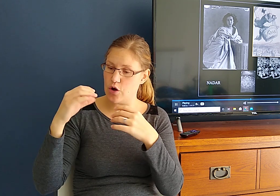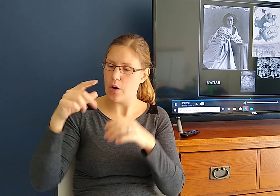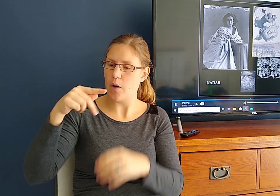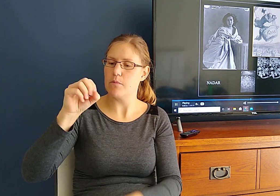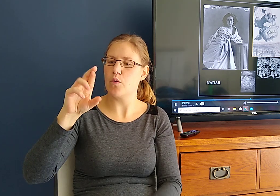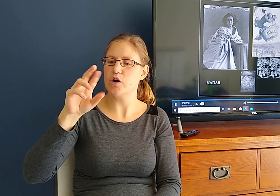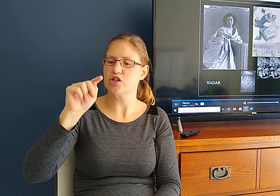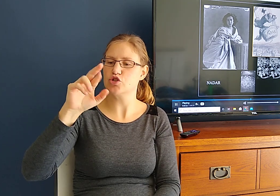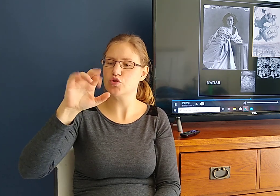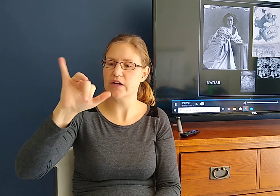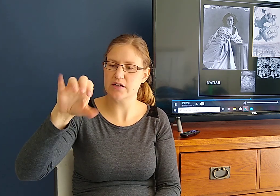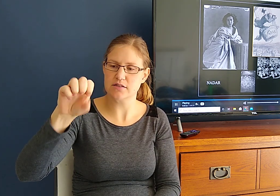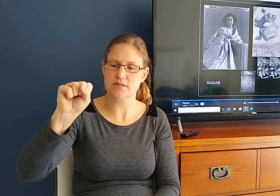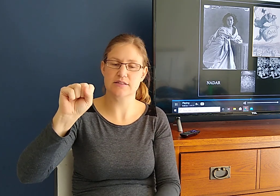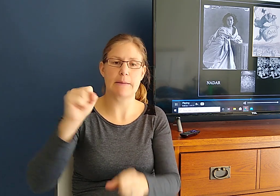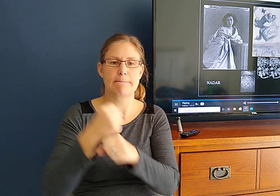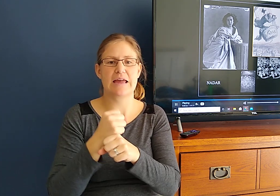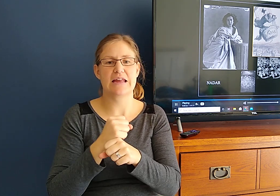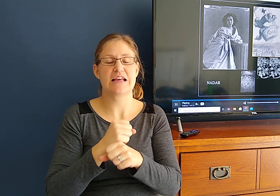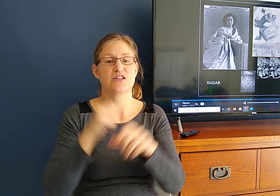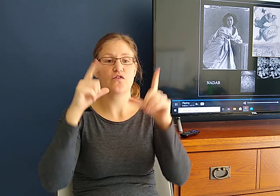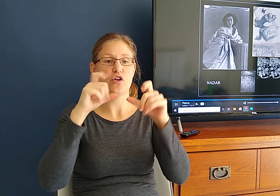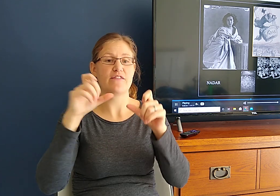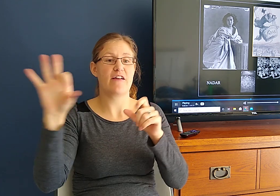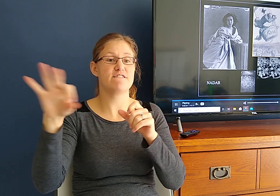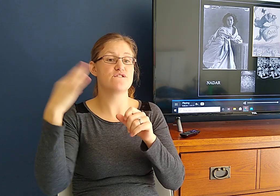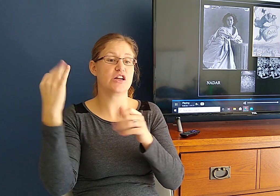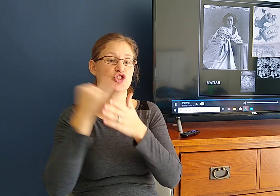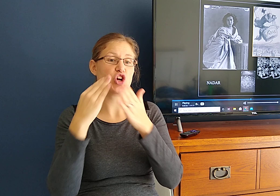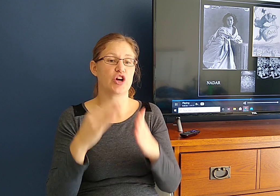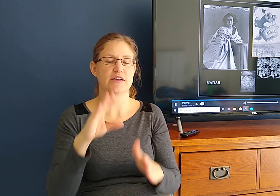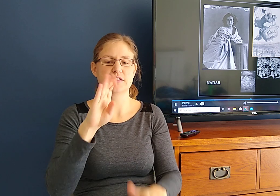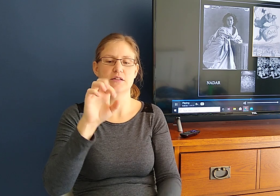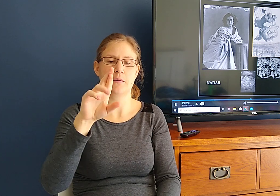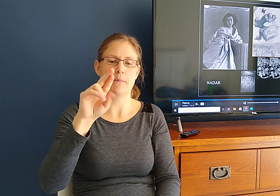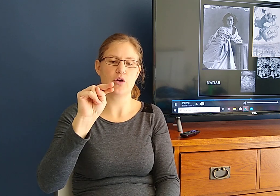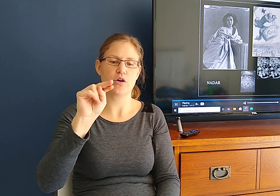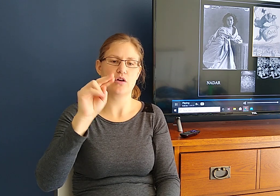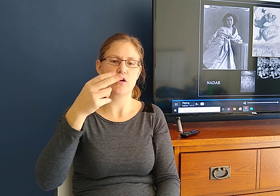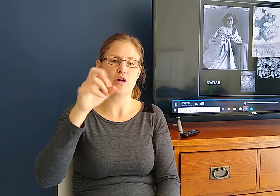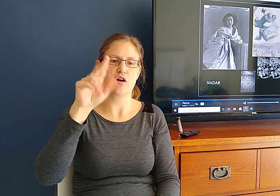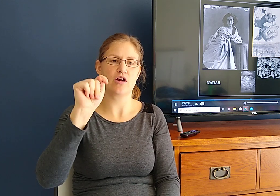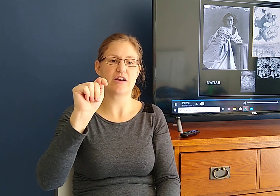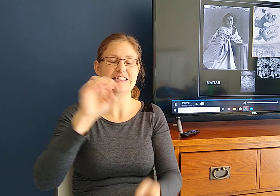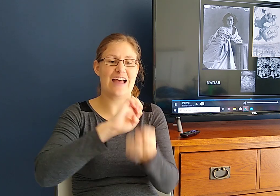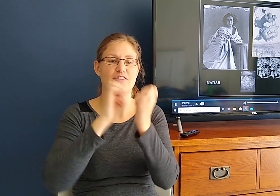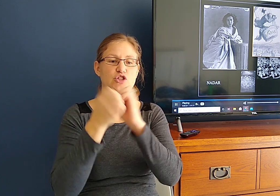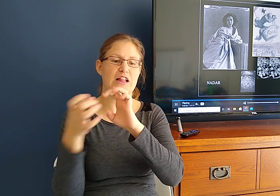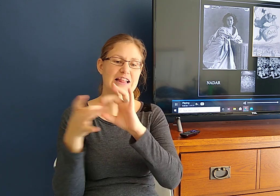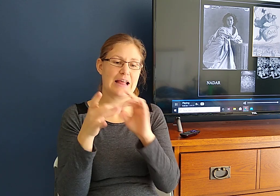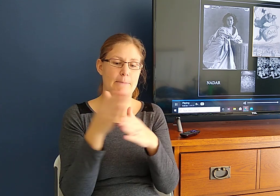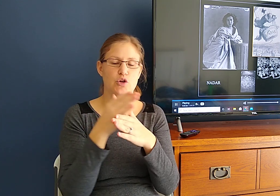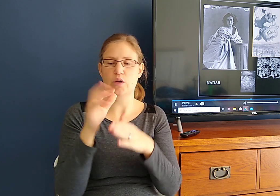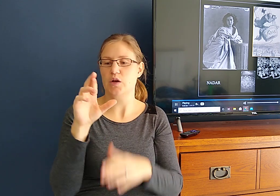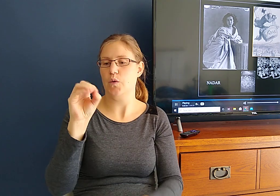His photograph of the French artist Sarah Bernhardt is an evolutionary link between the romantic